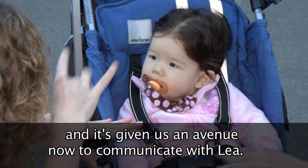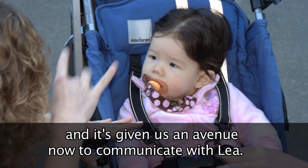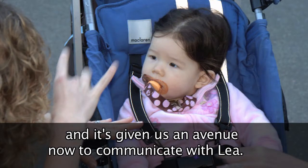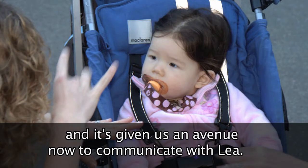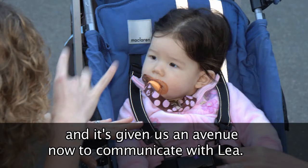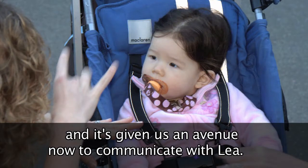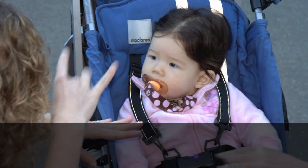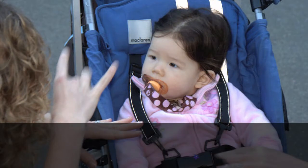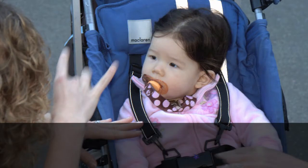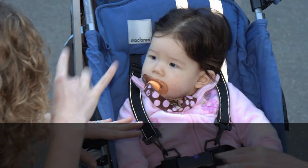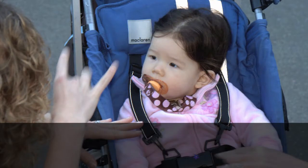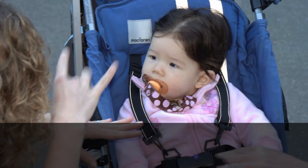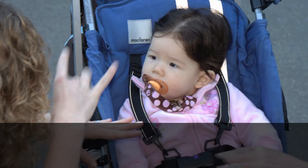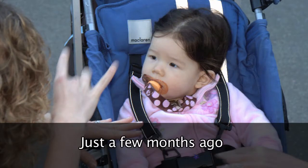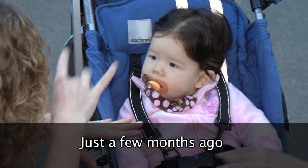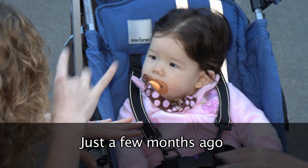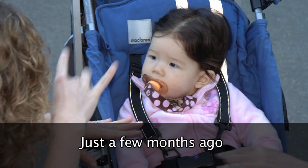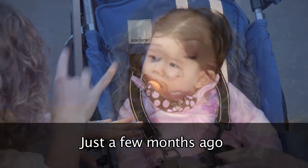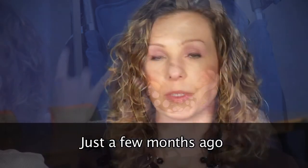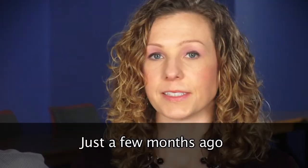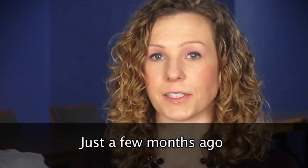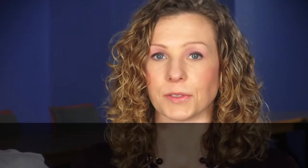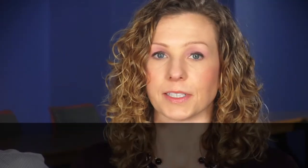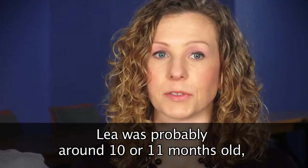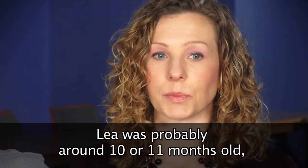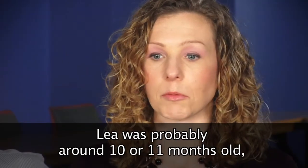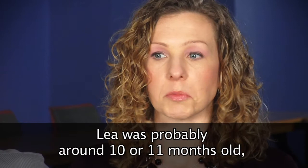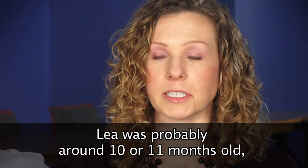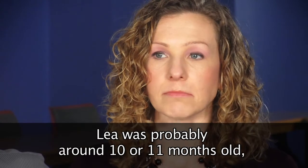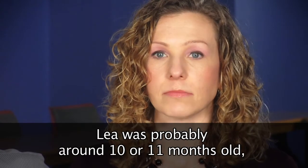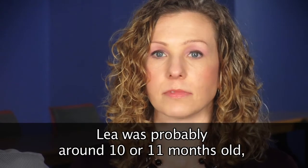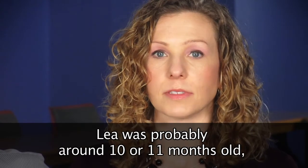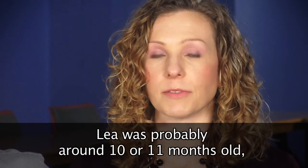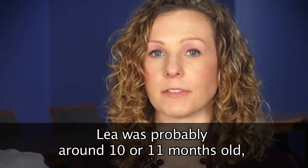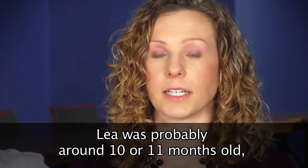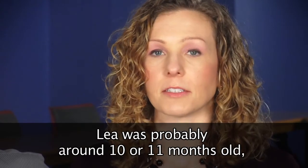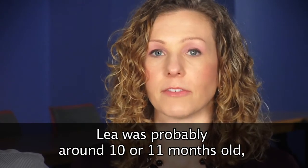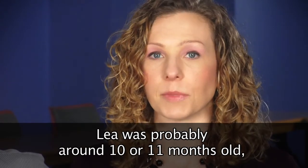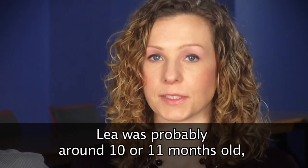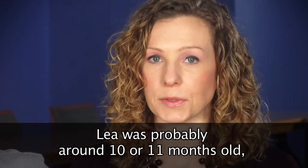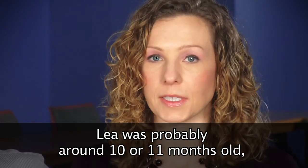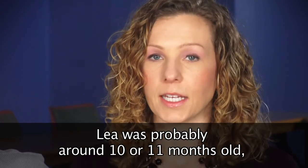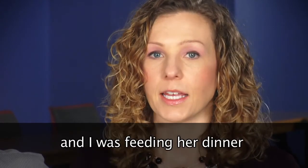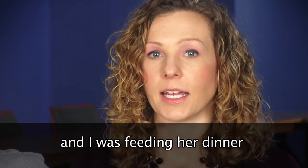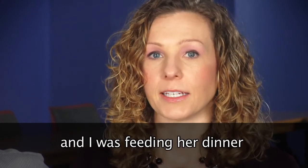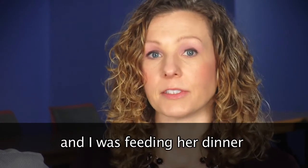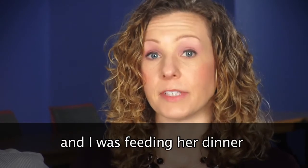communicate with Lea. Just a few months ago, Lea was probably around 10 or 11 months old, and I was feeding